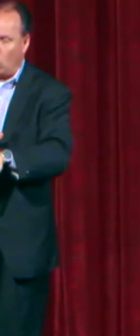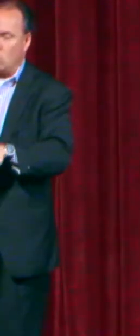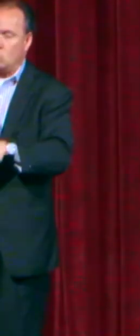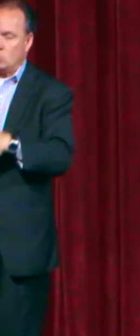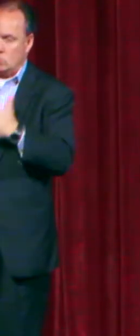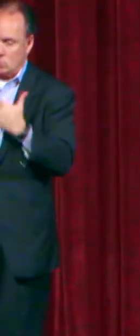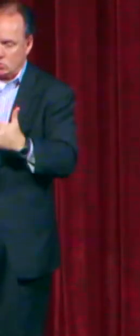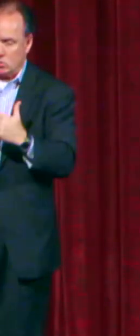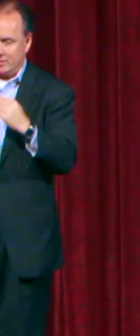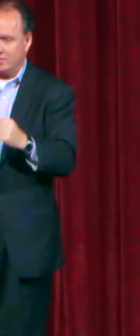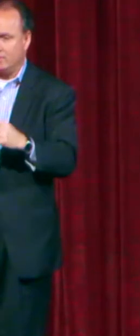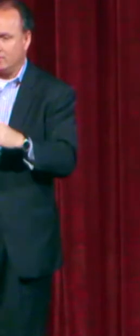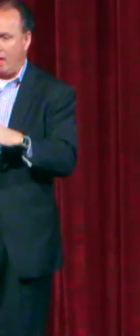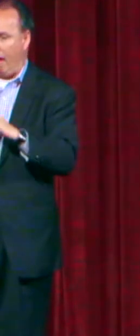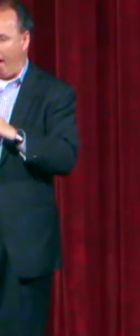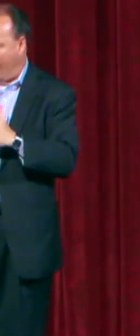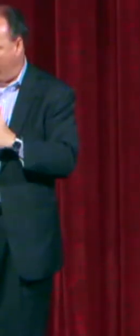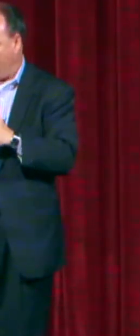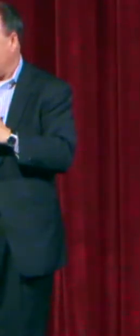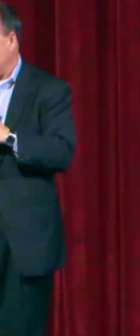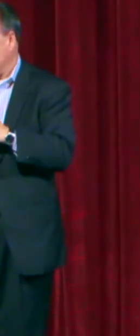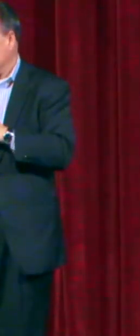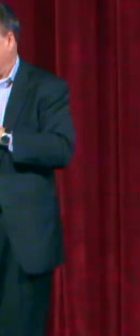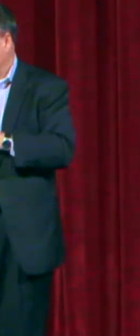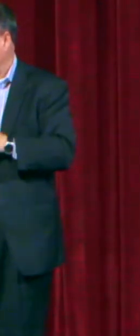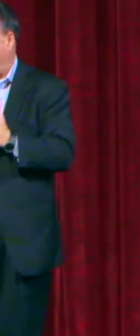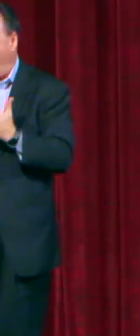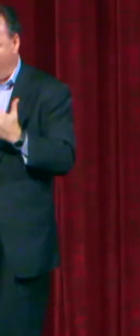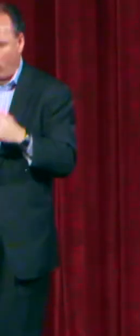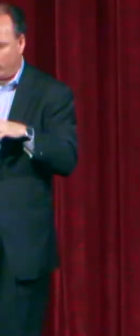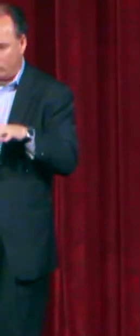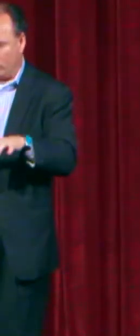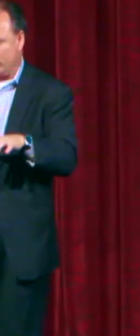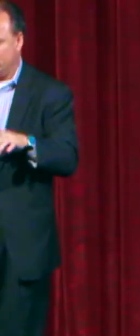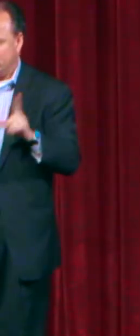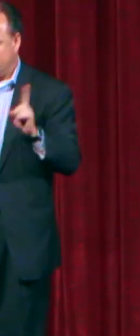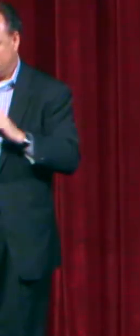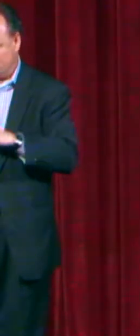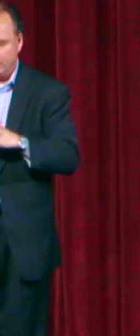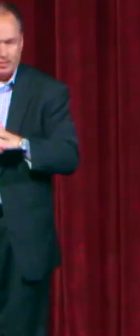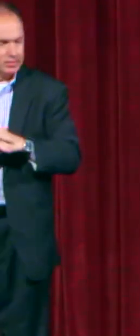just to get them on board, get them to understand why we're doing the things we're doing.